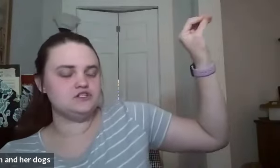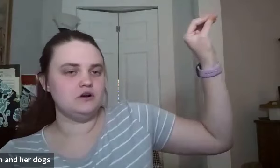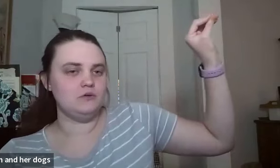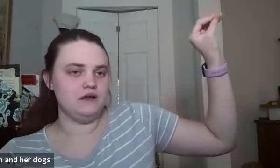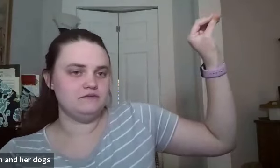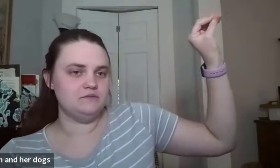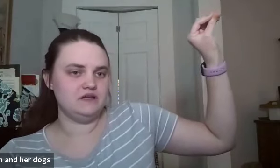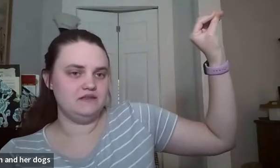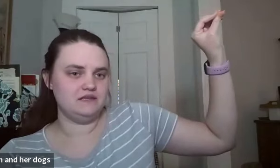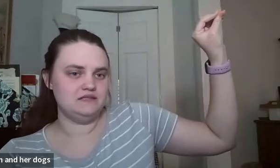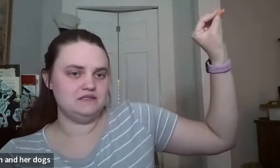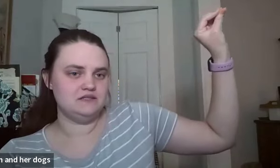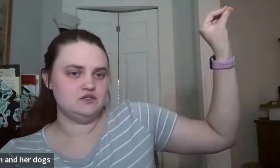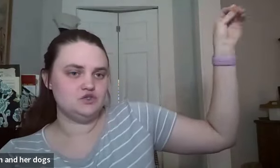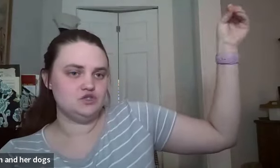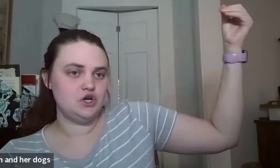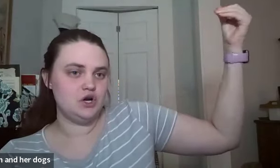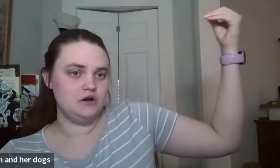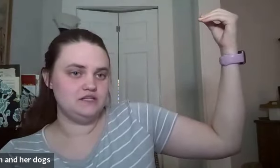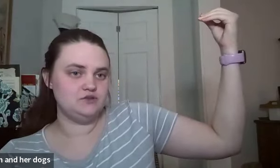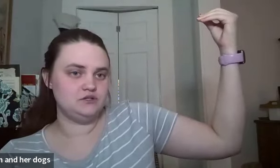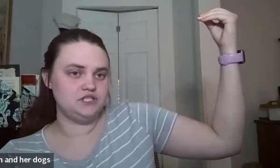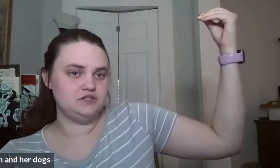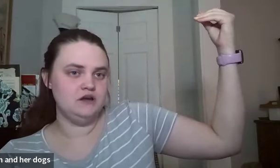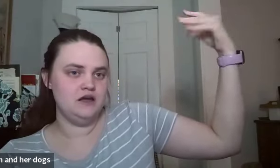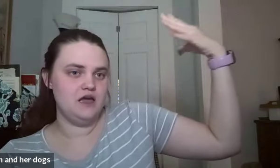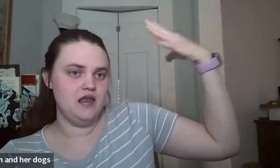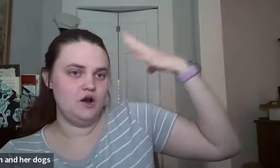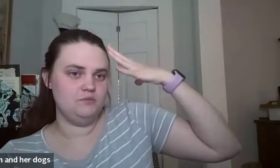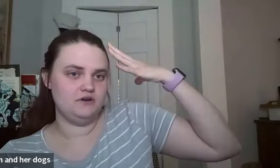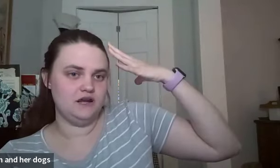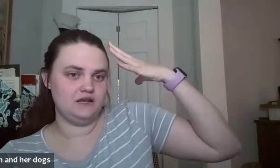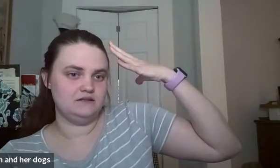start away from you like this, turn it towards you, and open your hand.